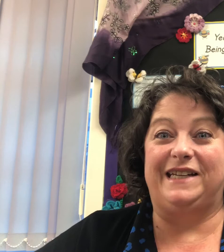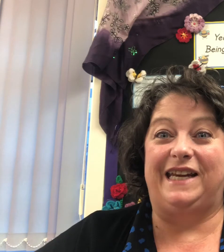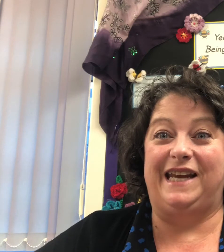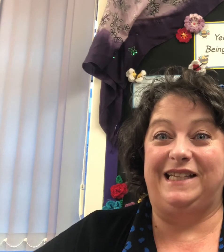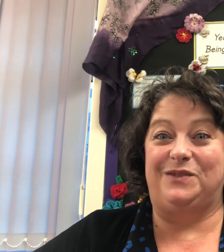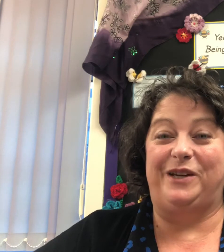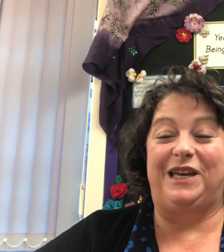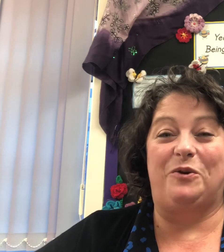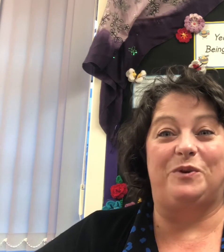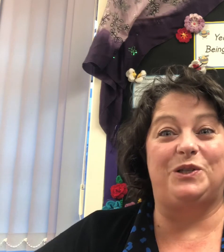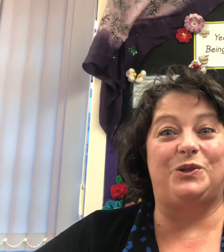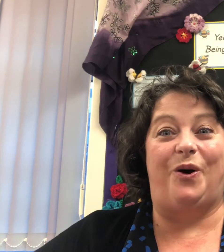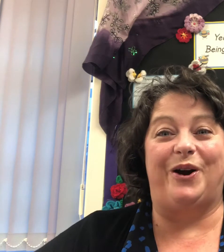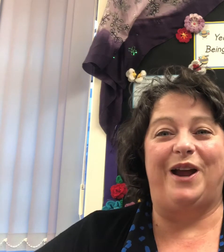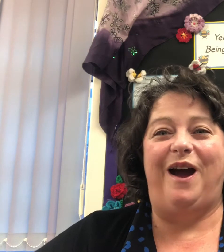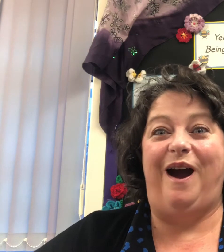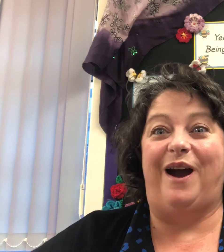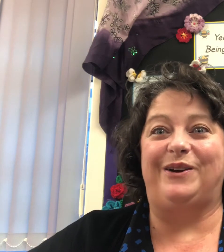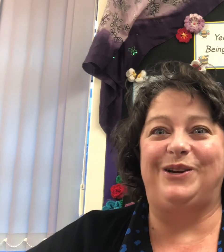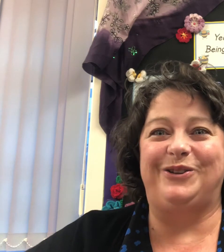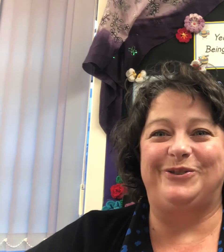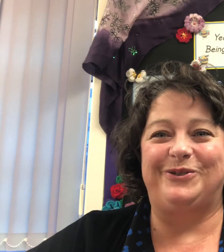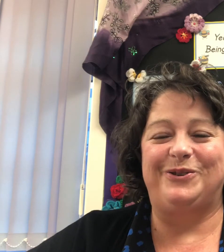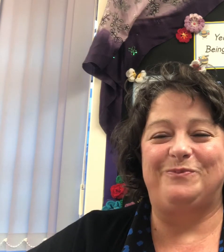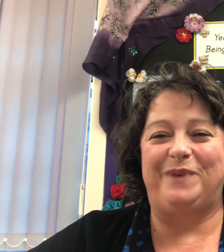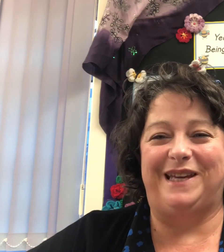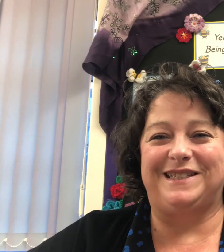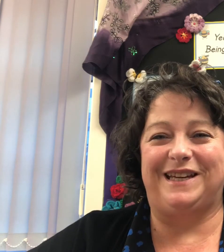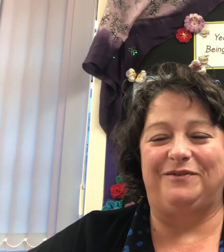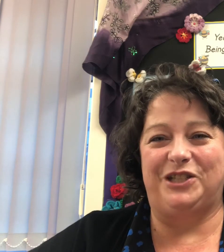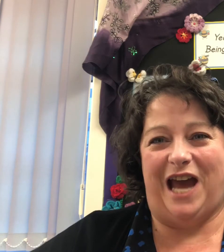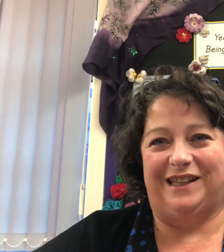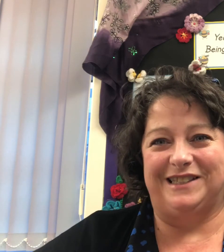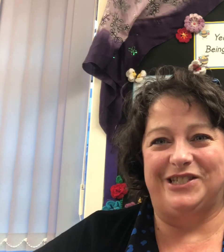next week we start our new bit of the challenge.